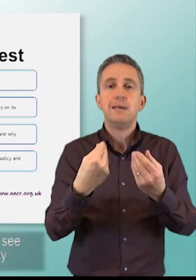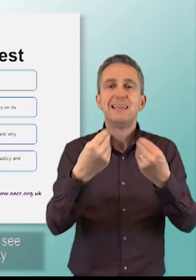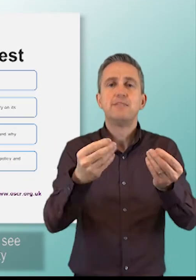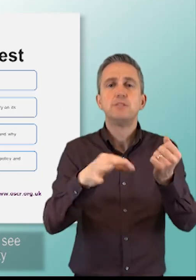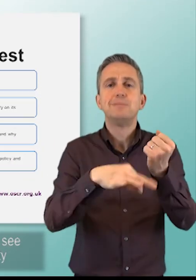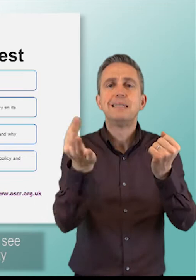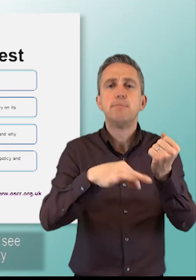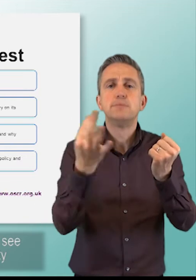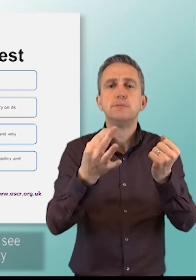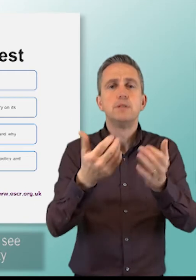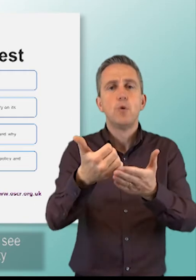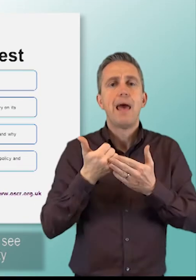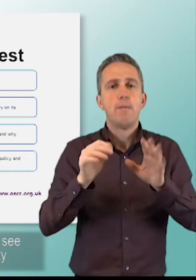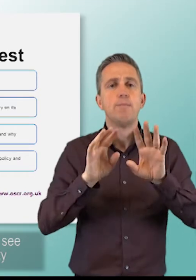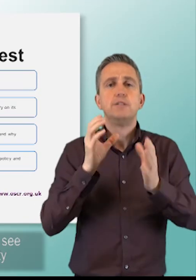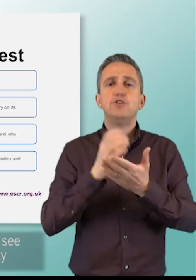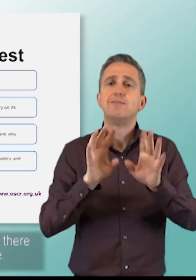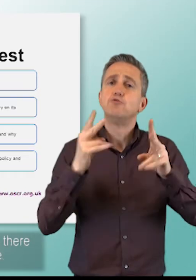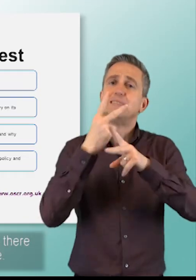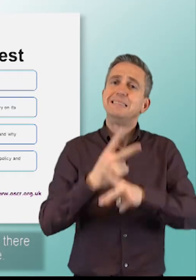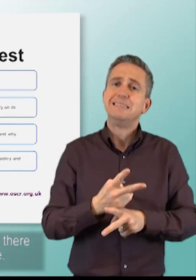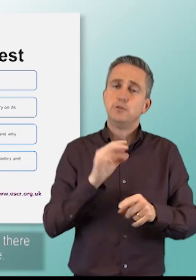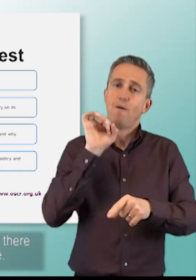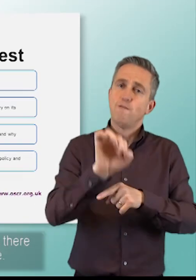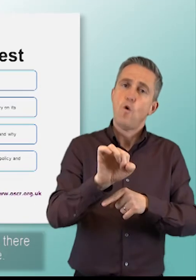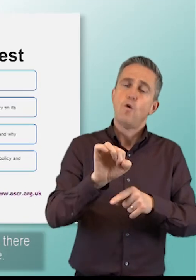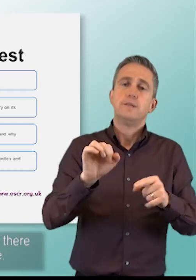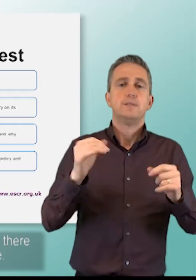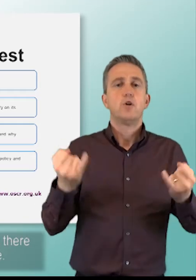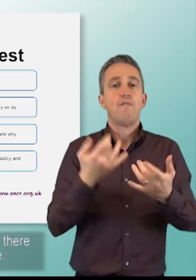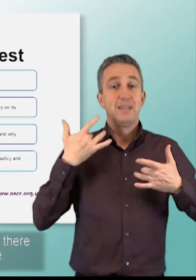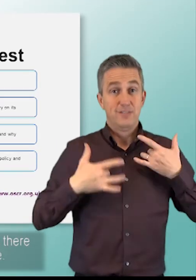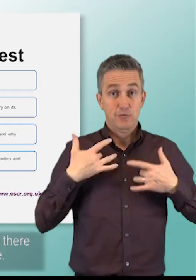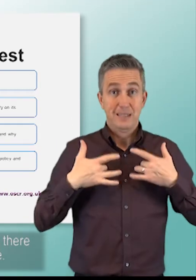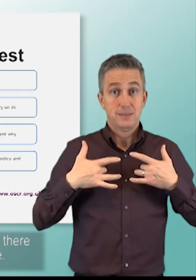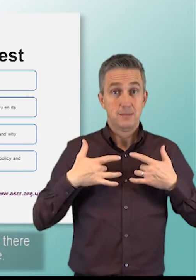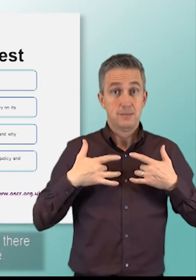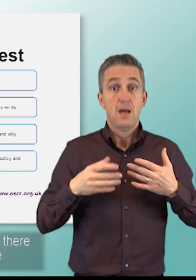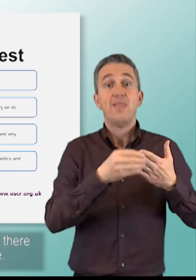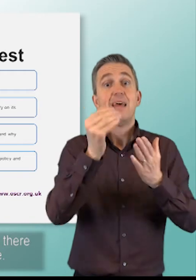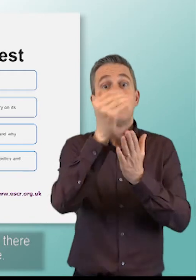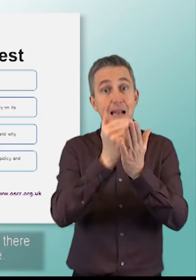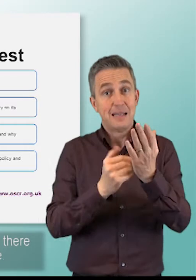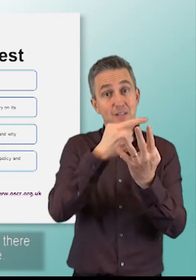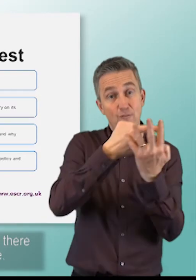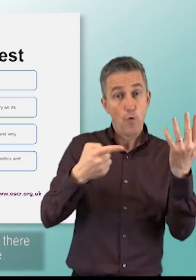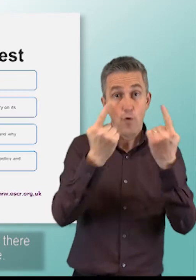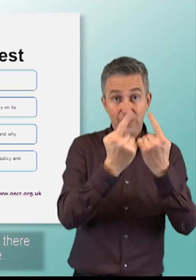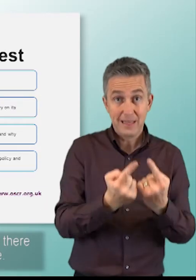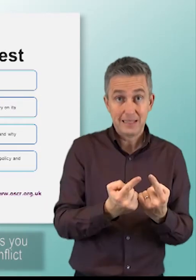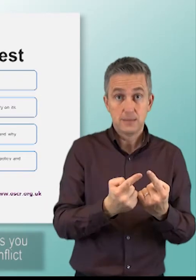very practical tips for helping charity trustees deal with conflict of interest. And essentially, there are four key steps that you'll see in the